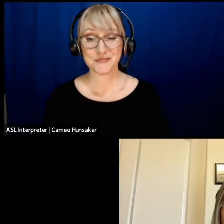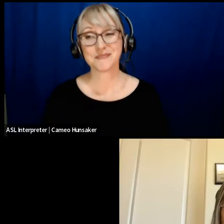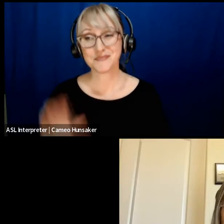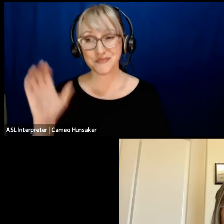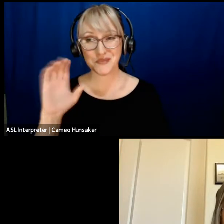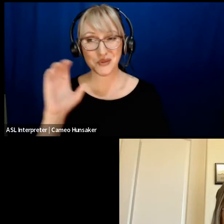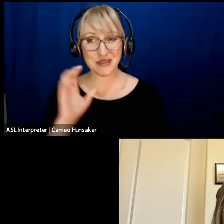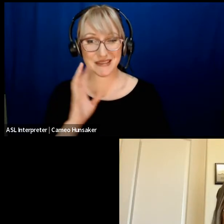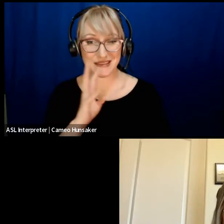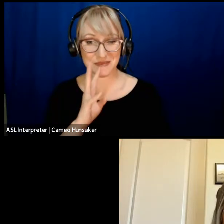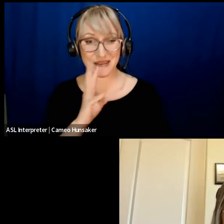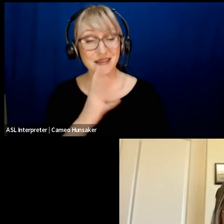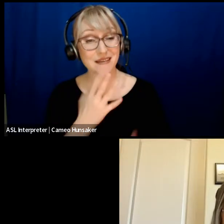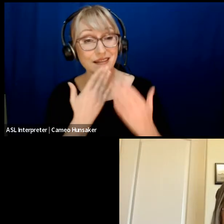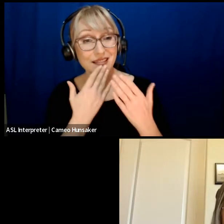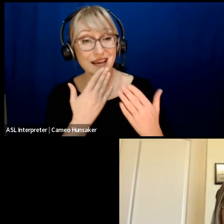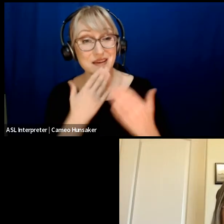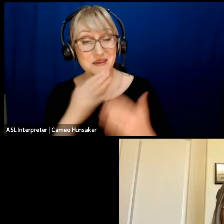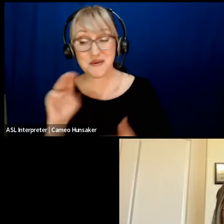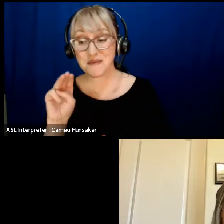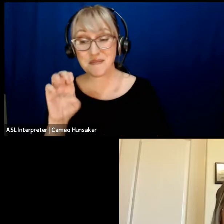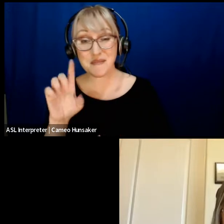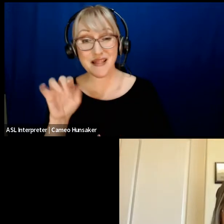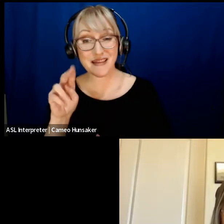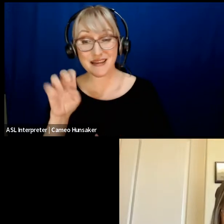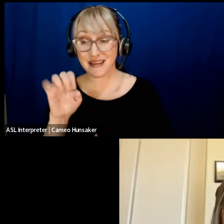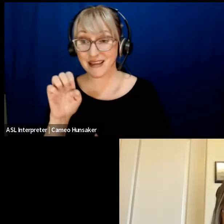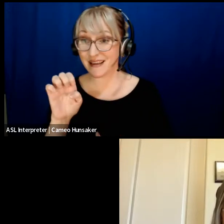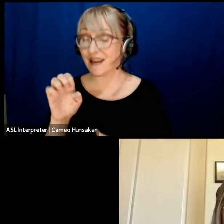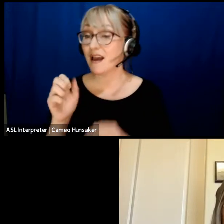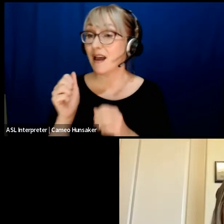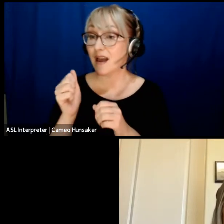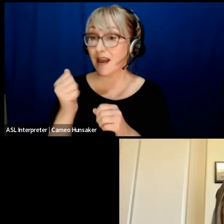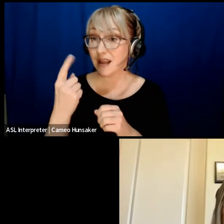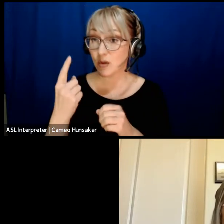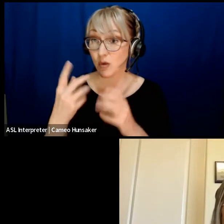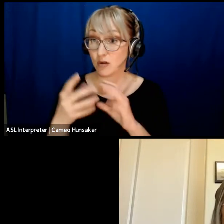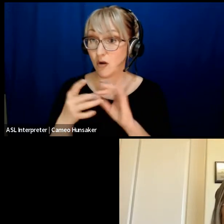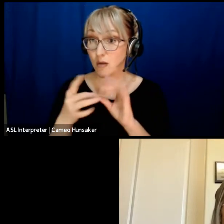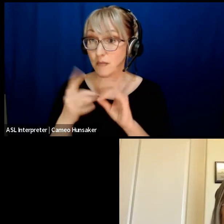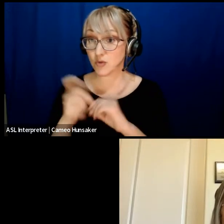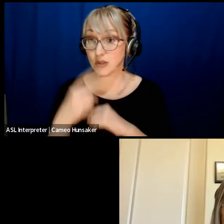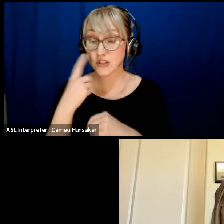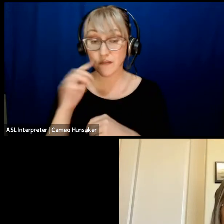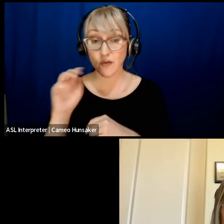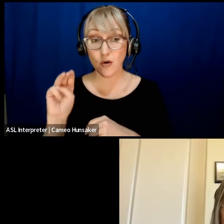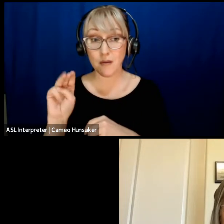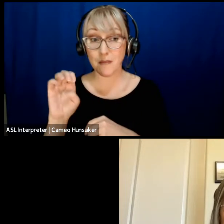Thank you, Melanie. Does anybody have any comments or questions for Melanie?